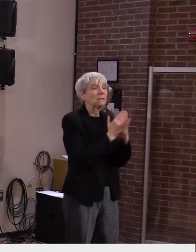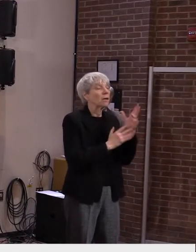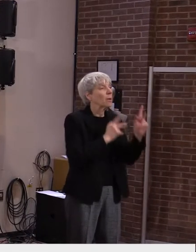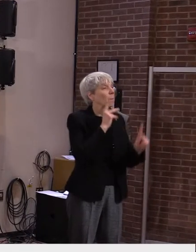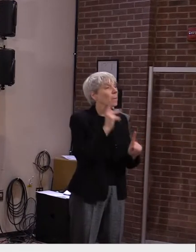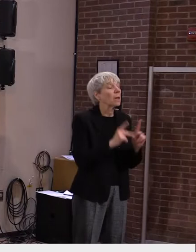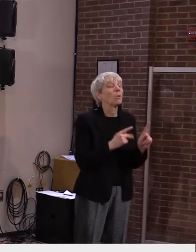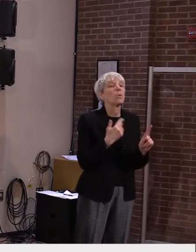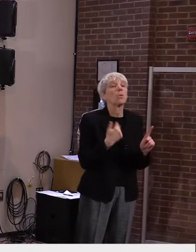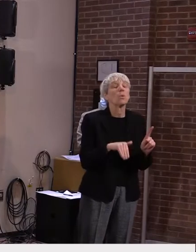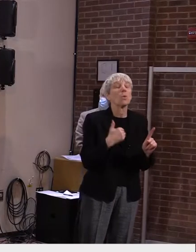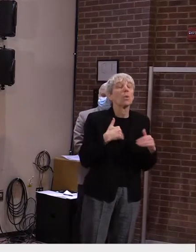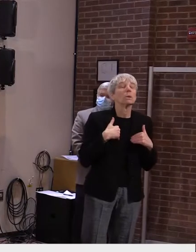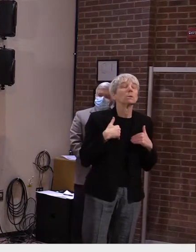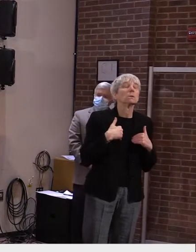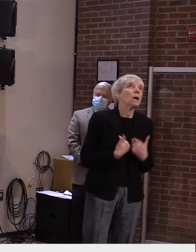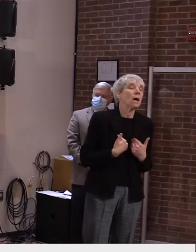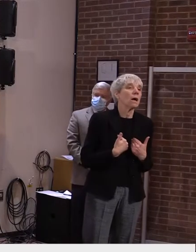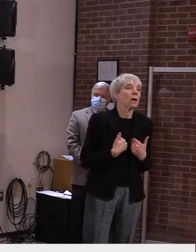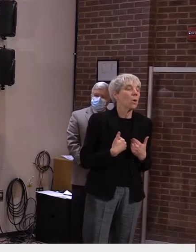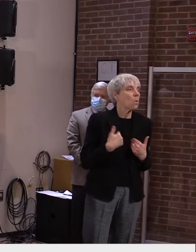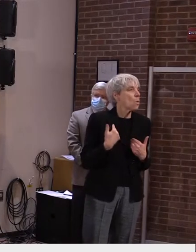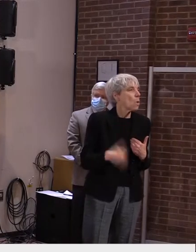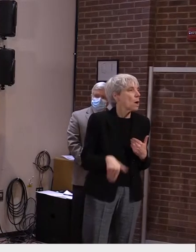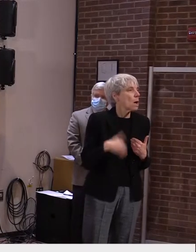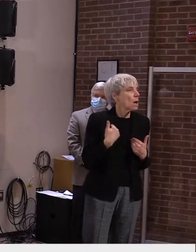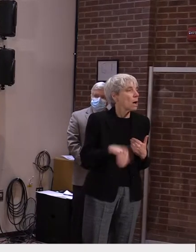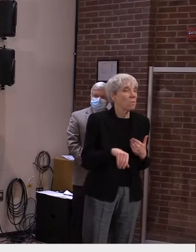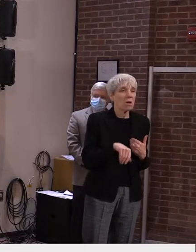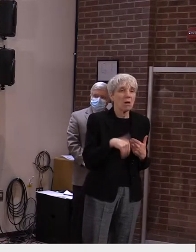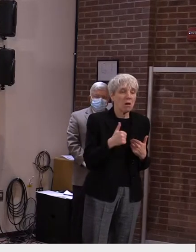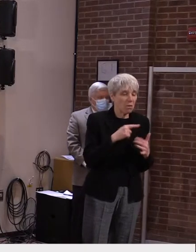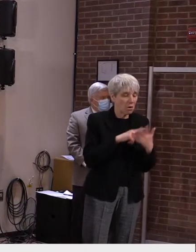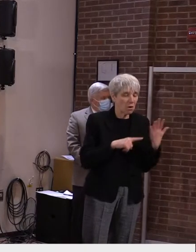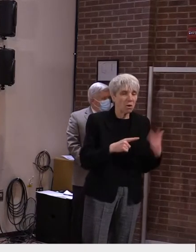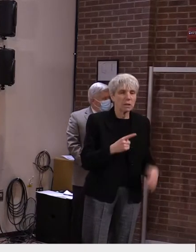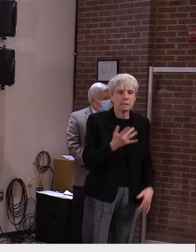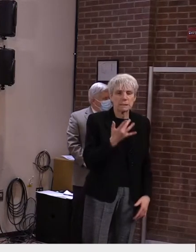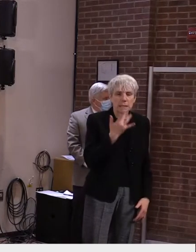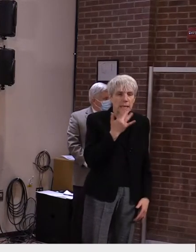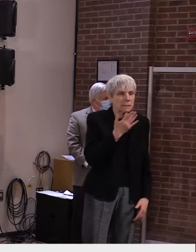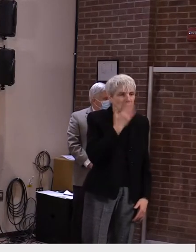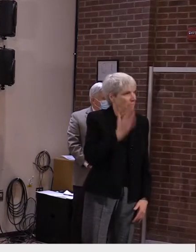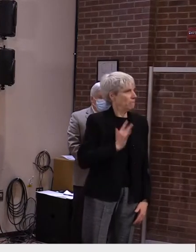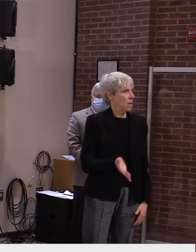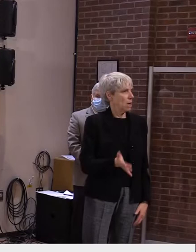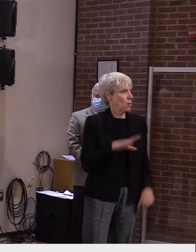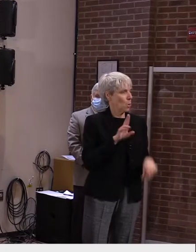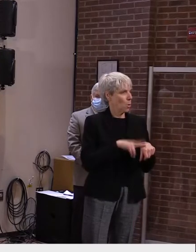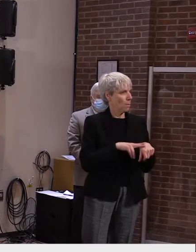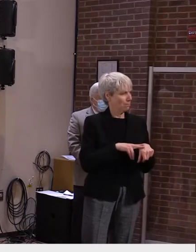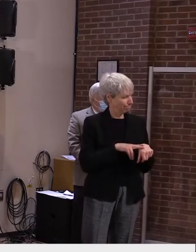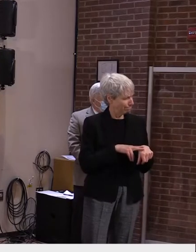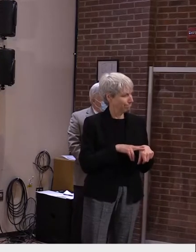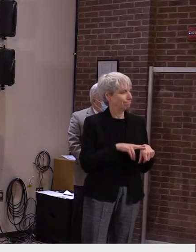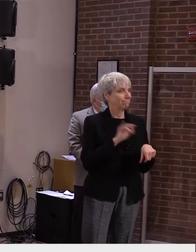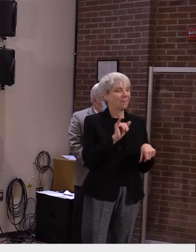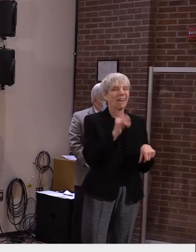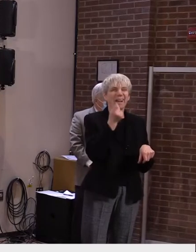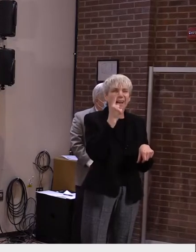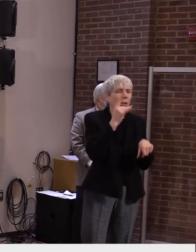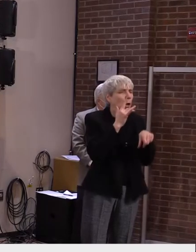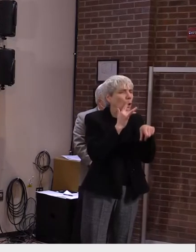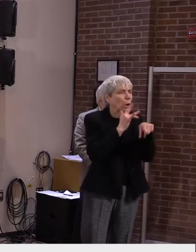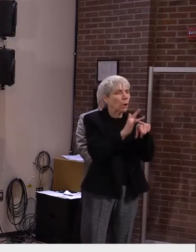very significant fatigue. Nobody was presenting with loss of taste or smell. This is very early, though, and I would be